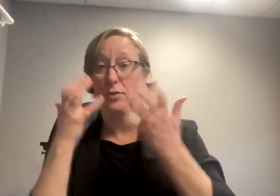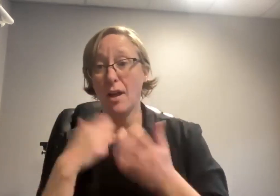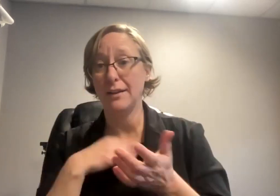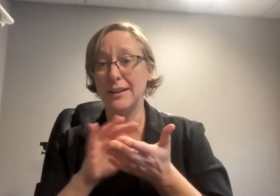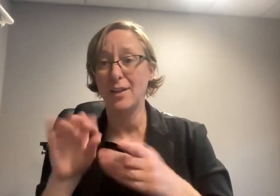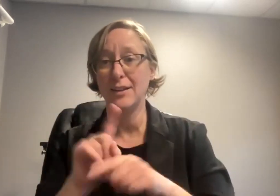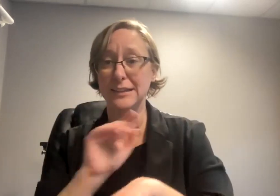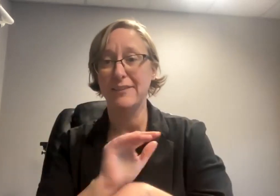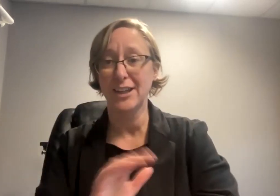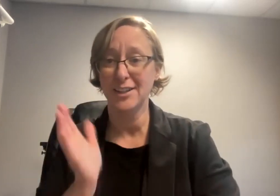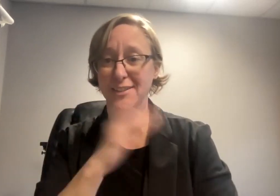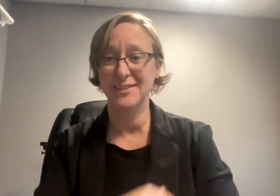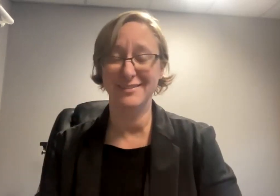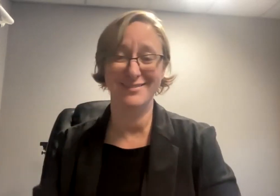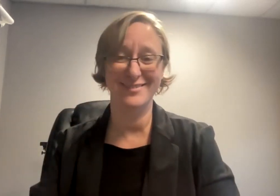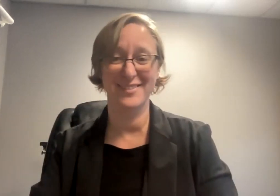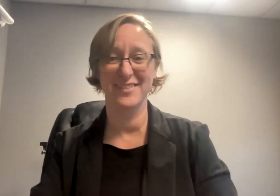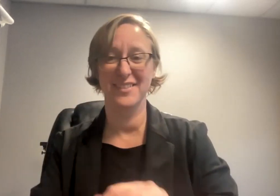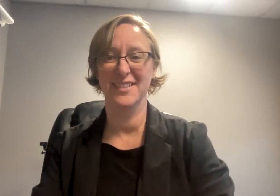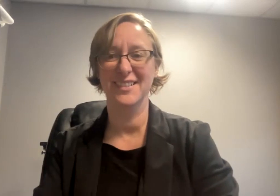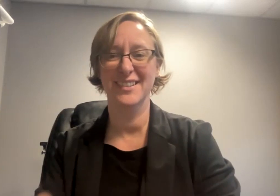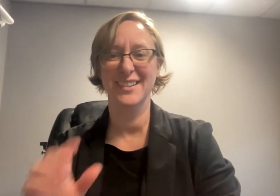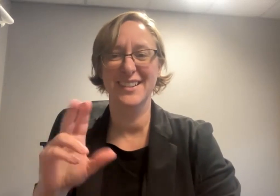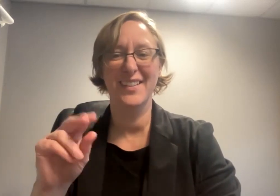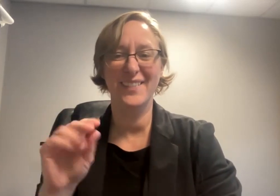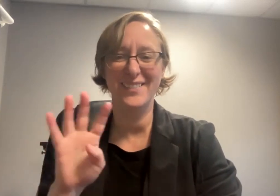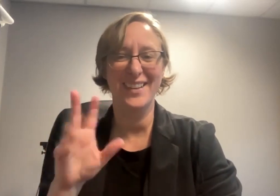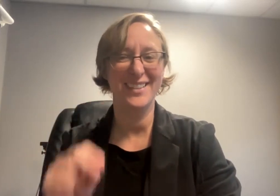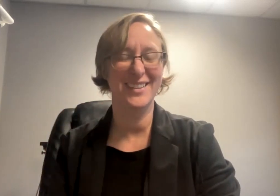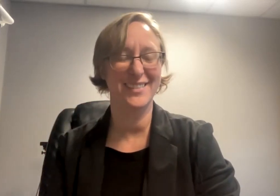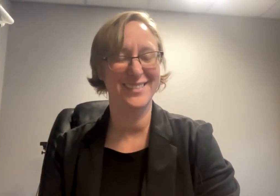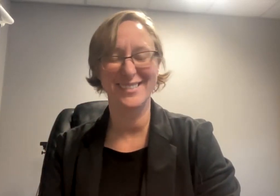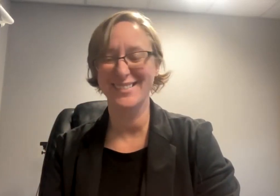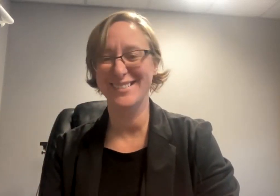4:30, I'm sorry, we're in Central. 4:30.